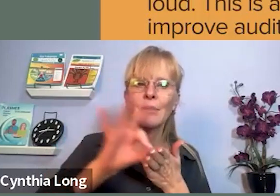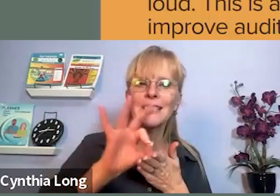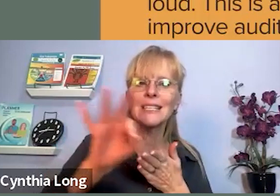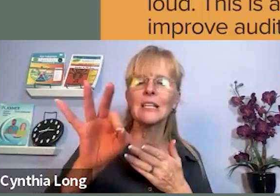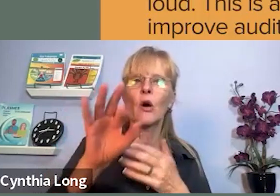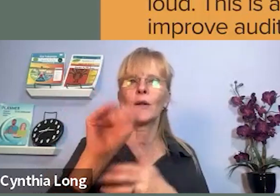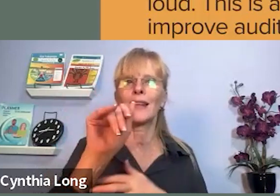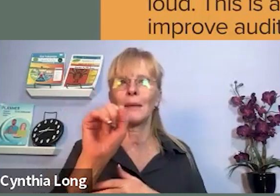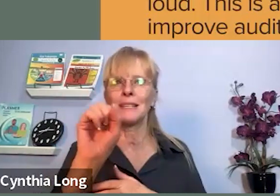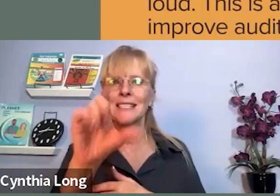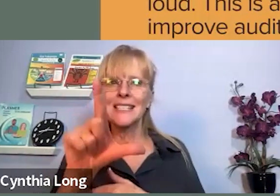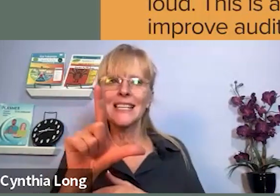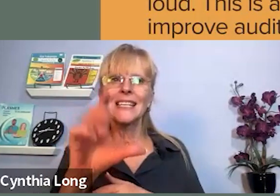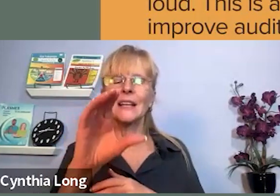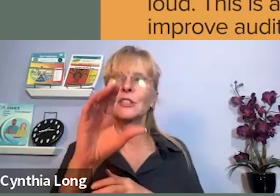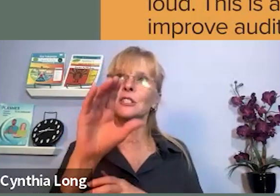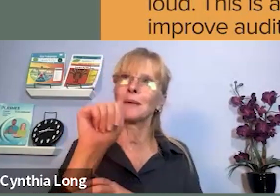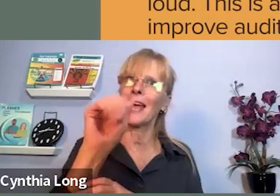to counting, or the